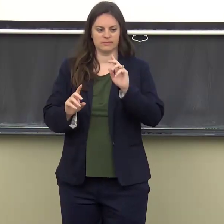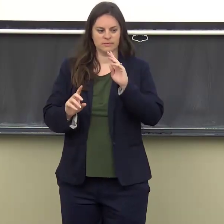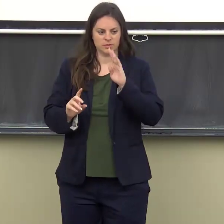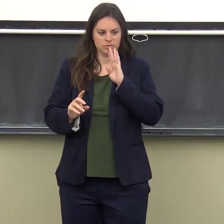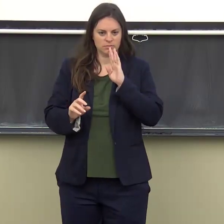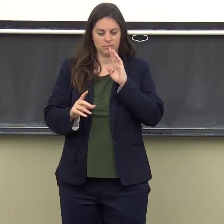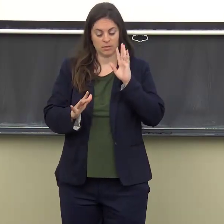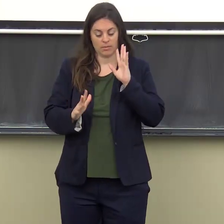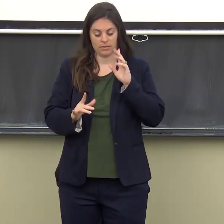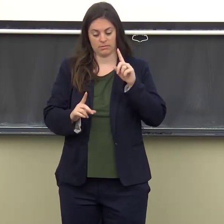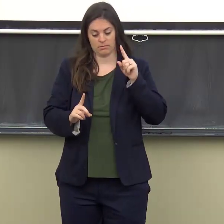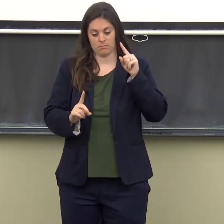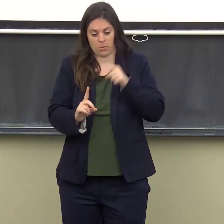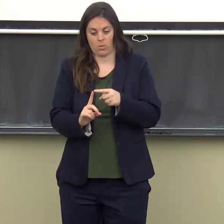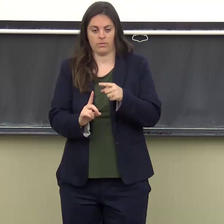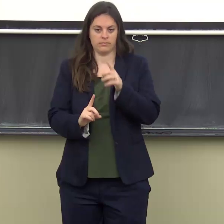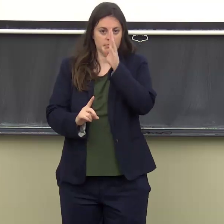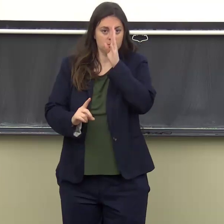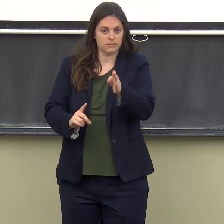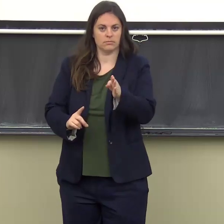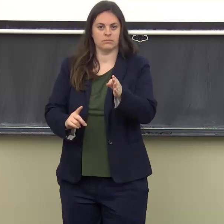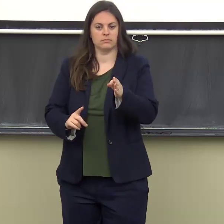things. I absolutely loved how,